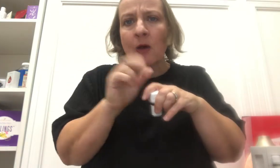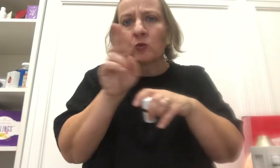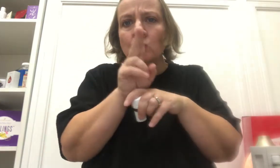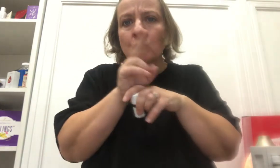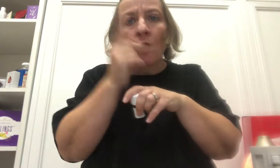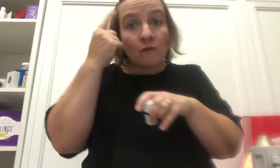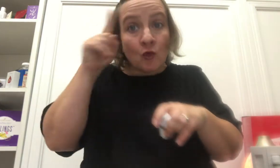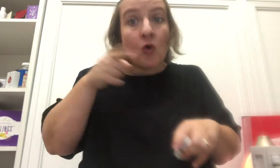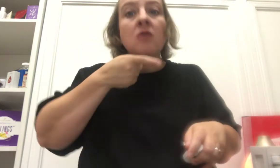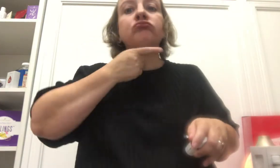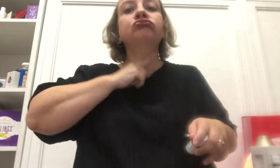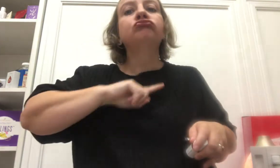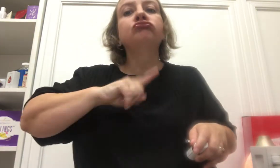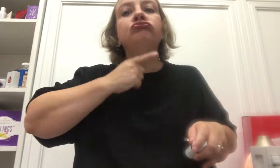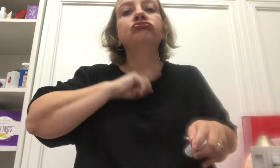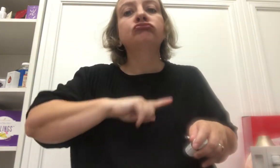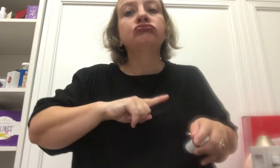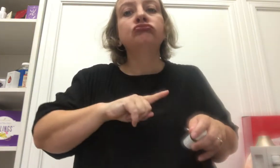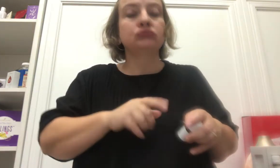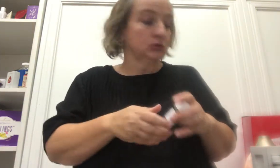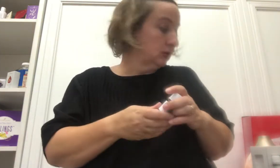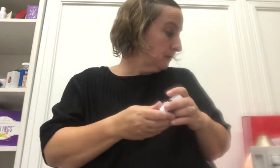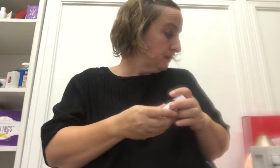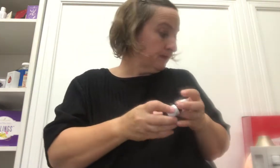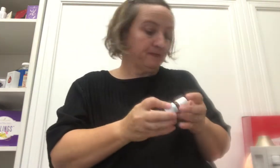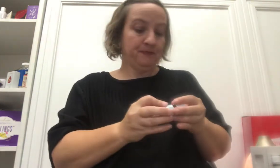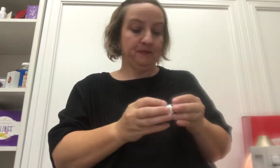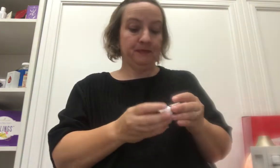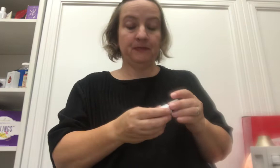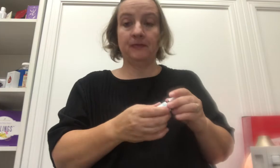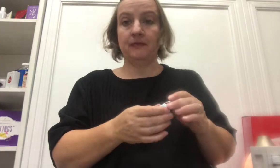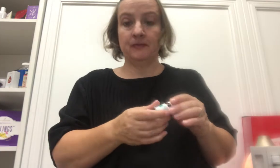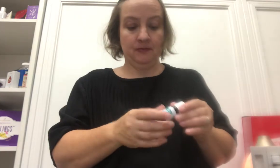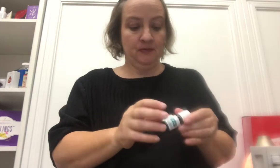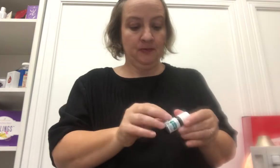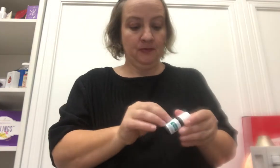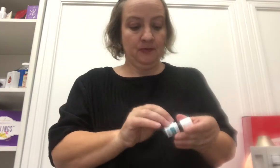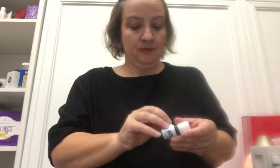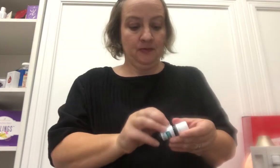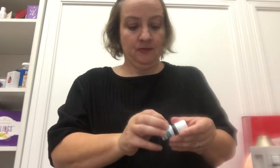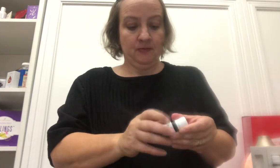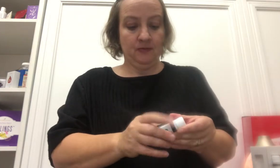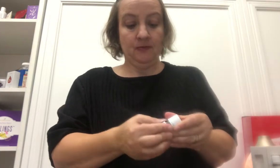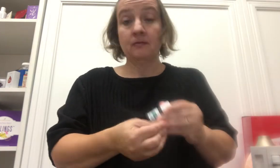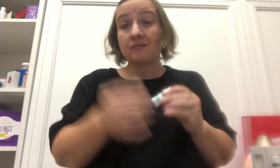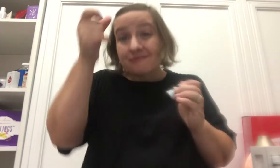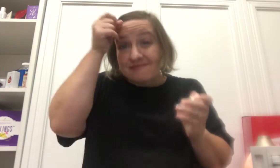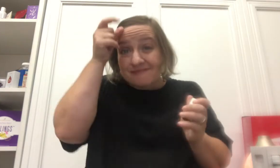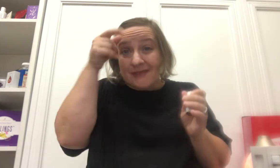And these directions on the white labels tell you how to take the oil internally.